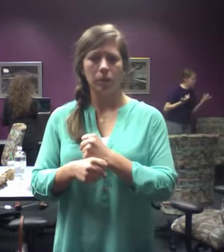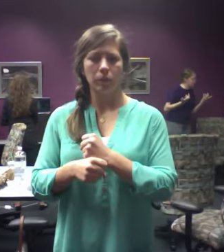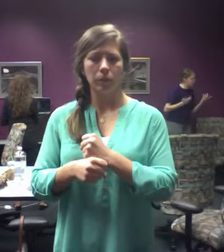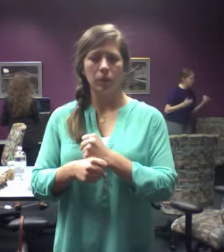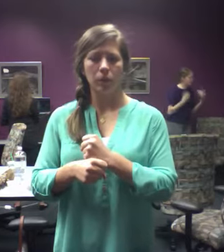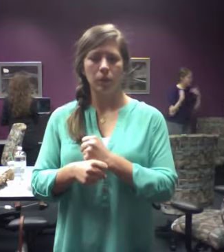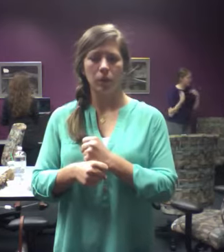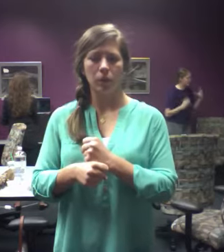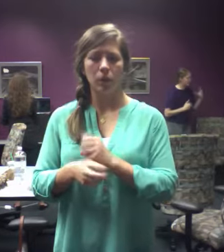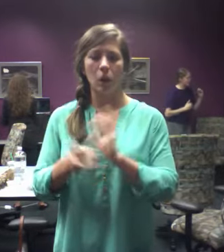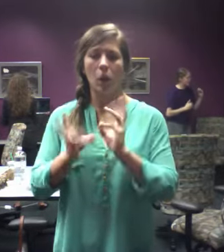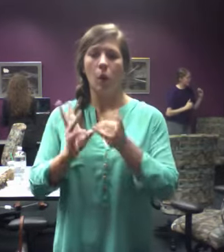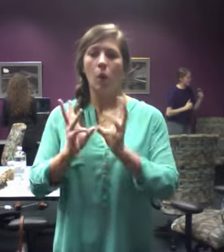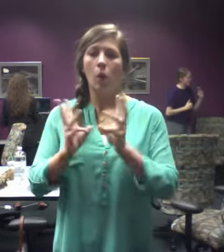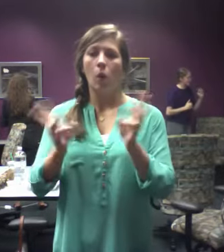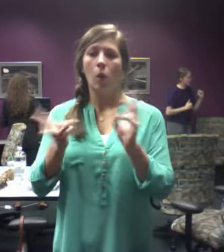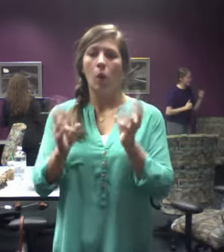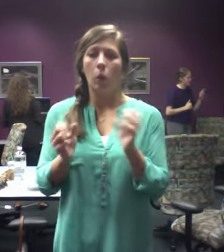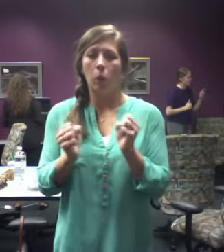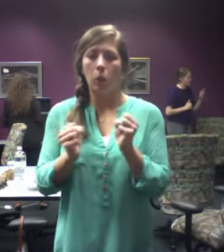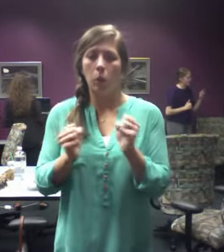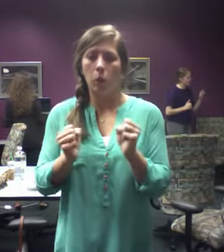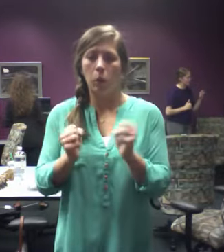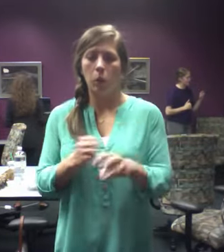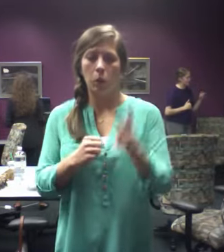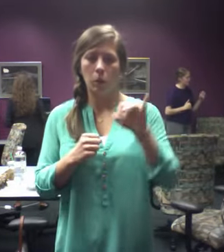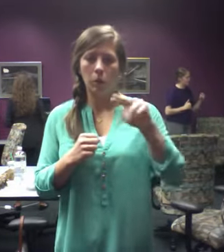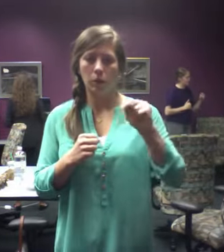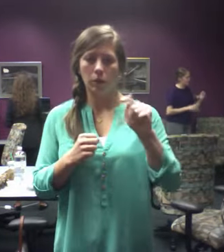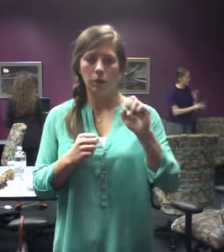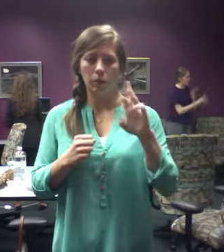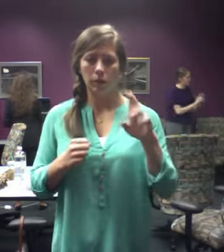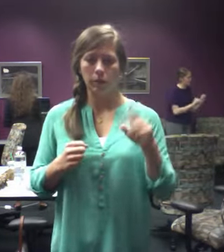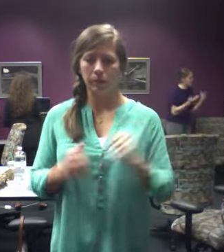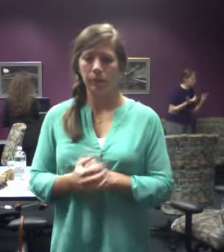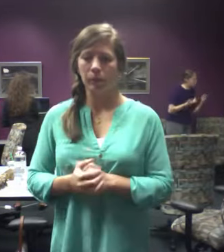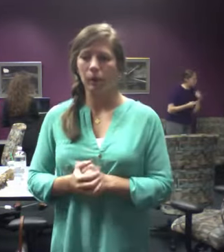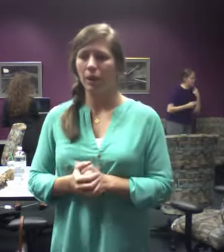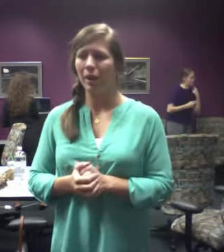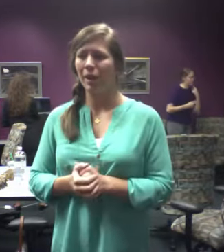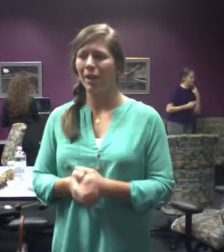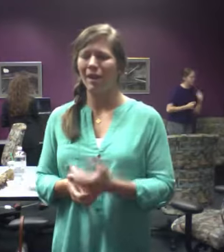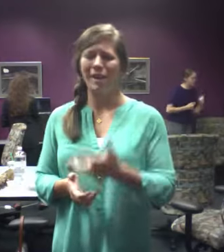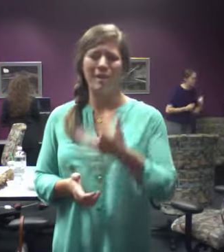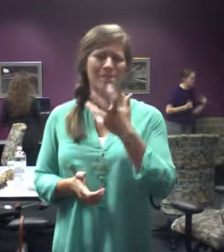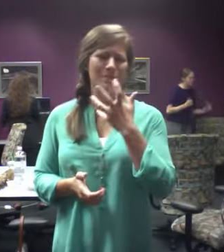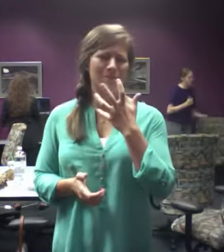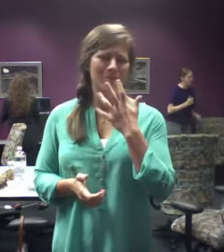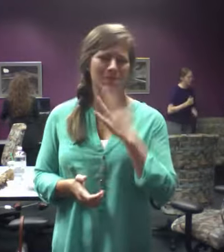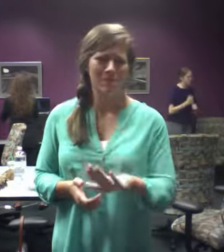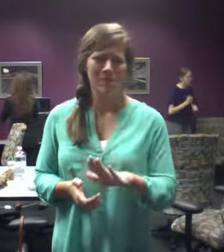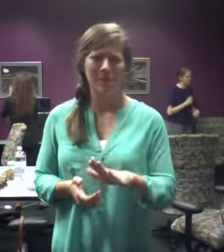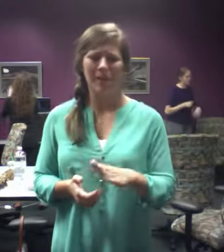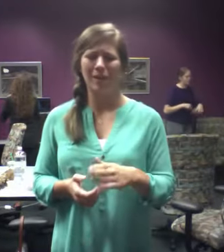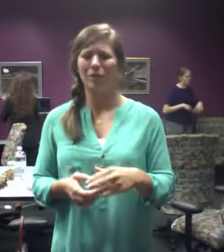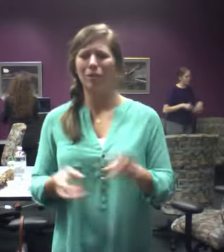only rough terrain to get over, but now they've got bad weather to deal with. But he's very speedy. He gets those cannons down to